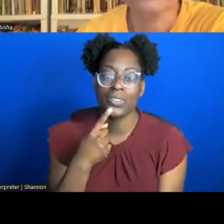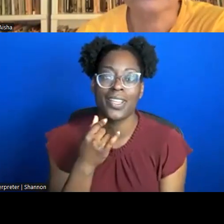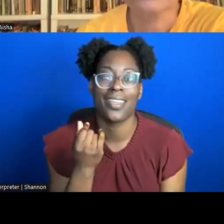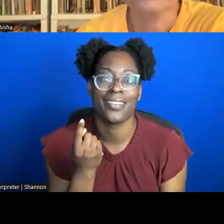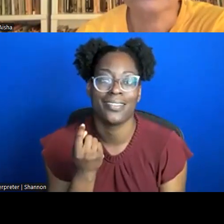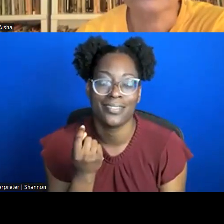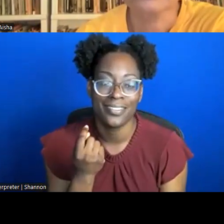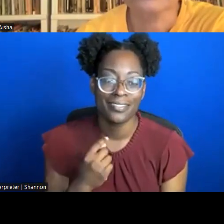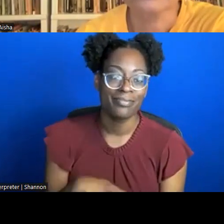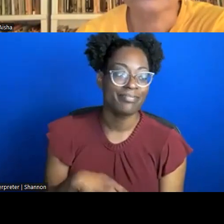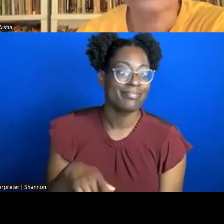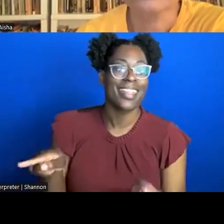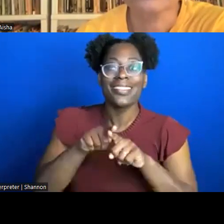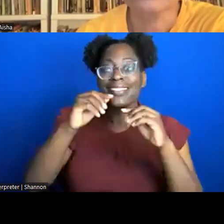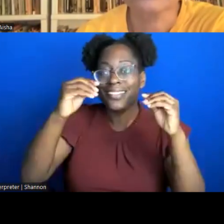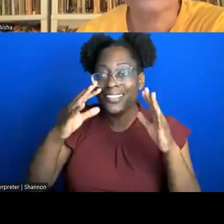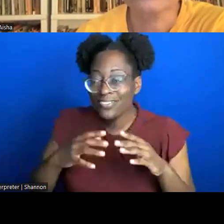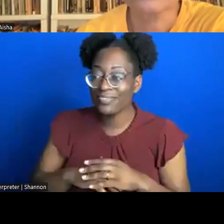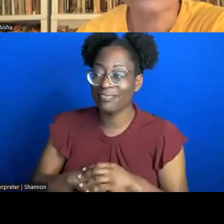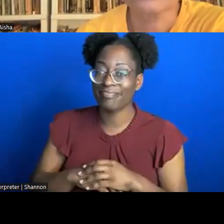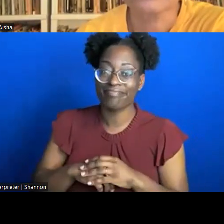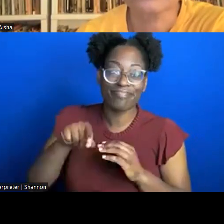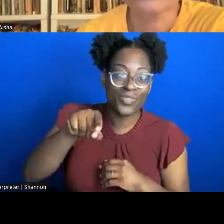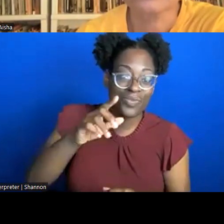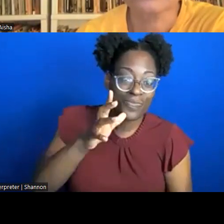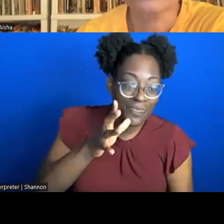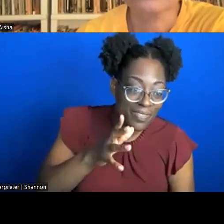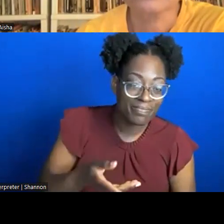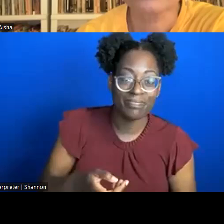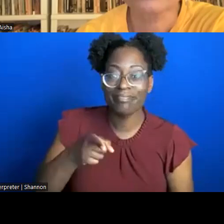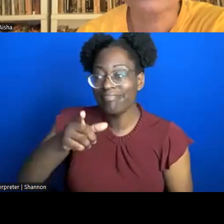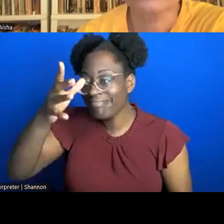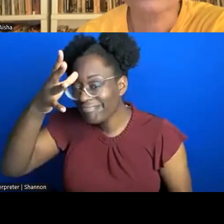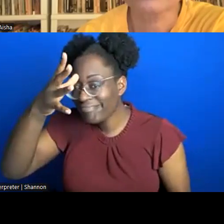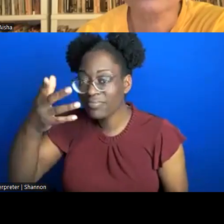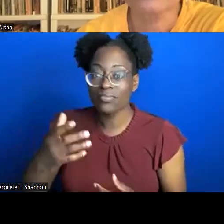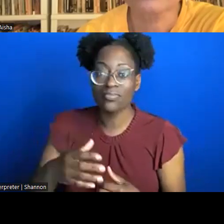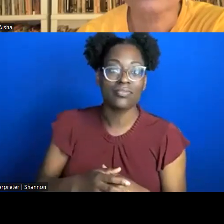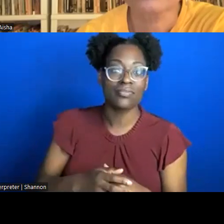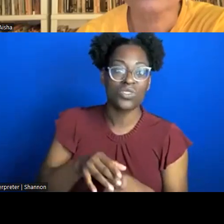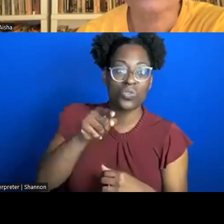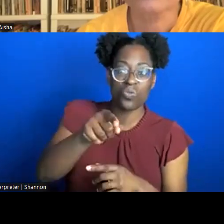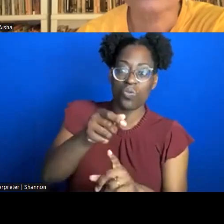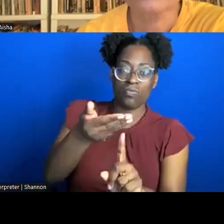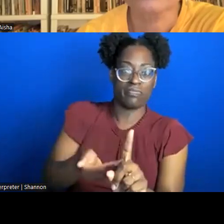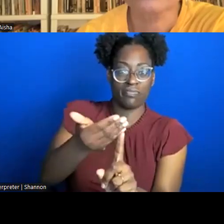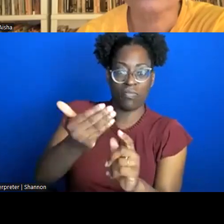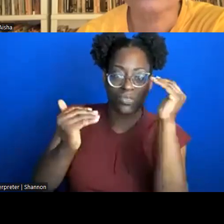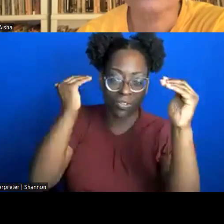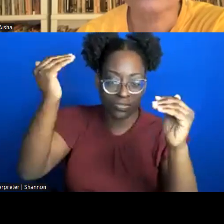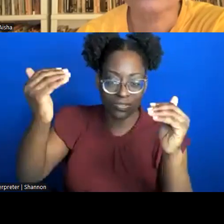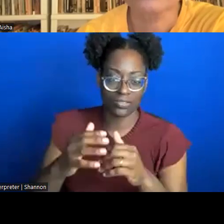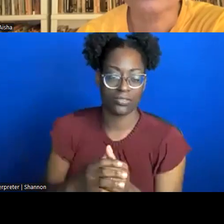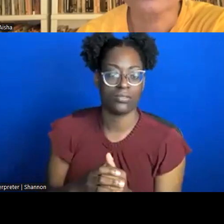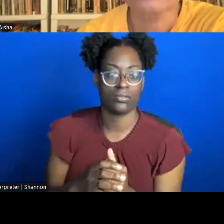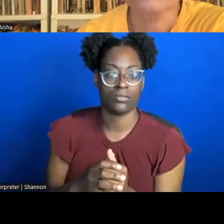it is our responsibility, and it's a beautiful thing to be able to actually say the